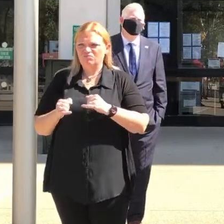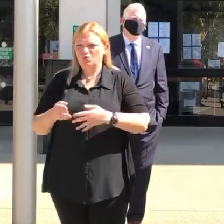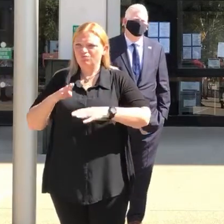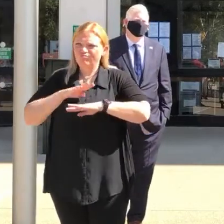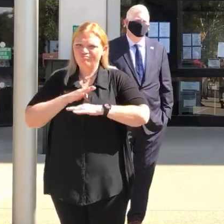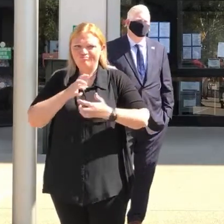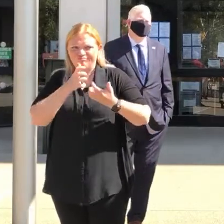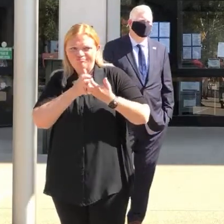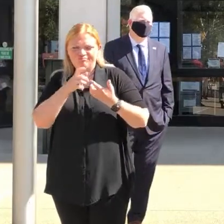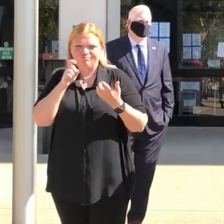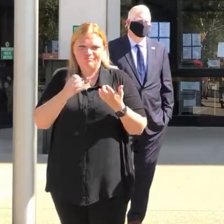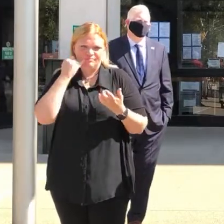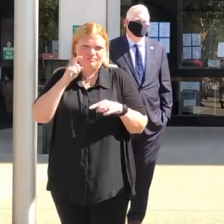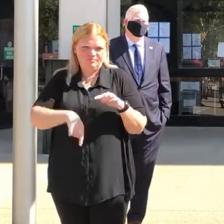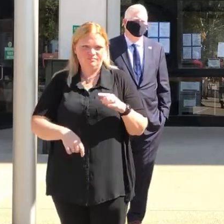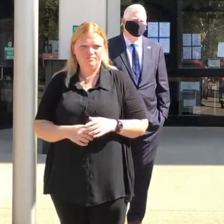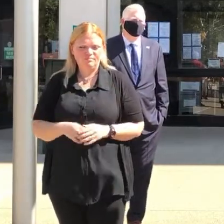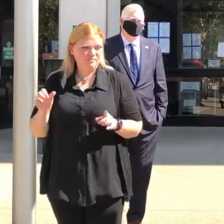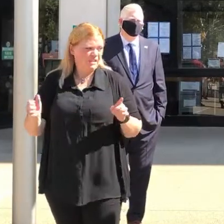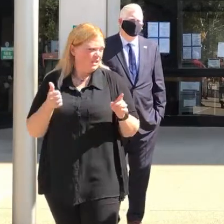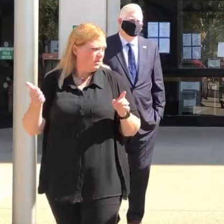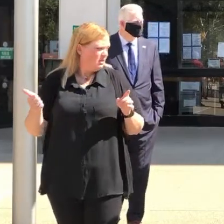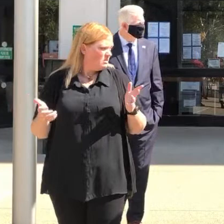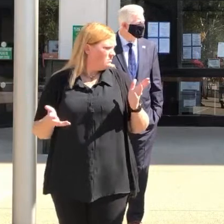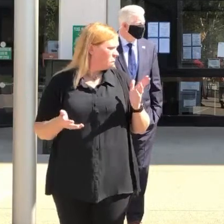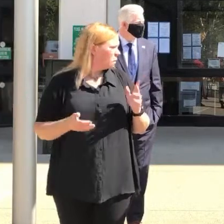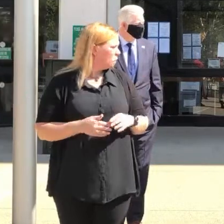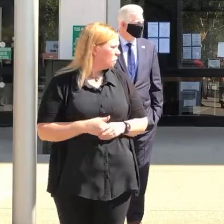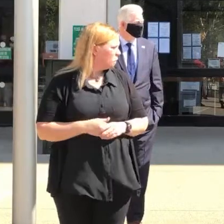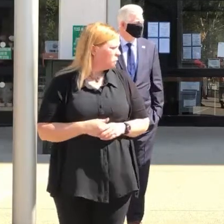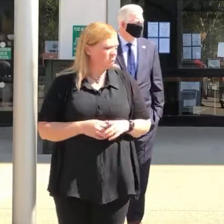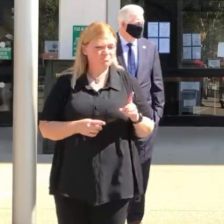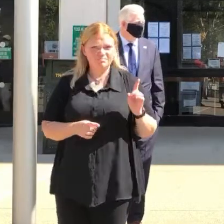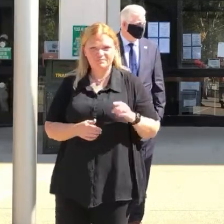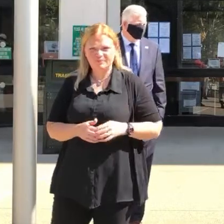might not be able to do otherwise. Anybody else like to answer?